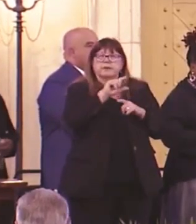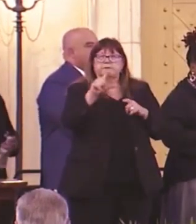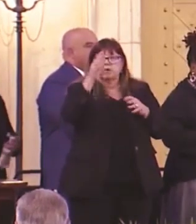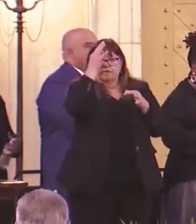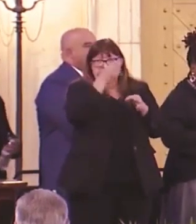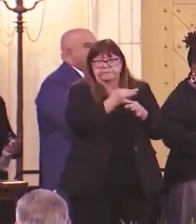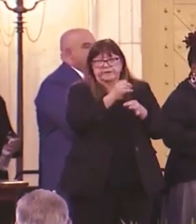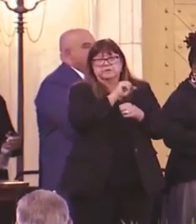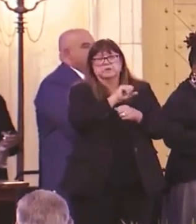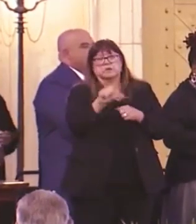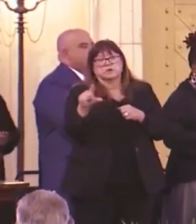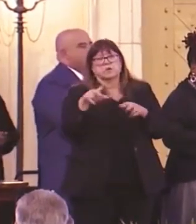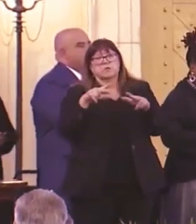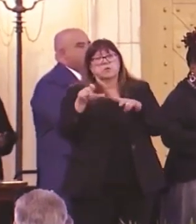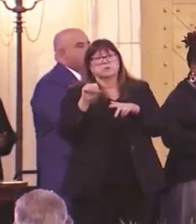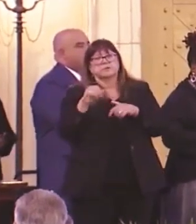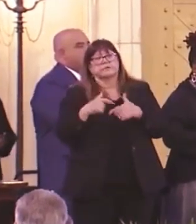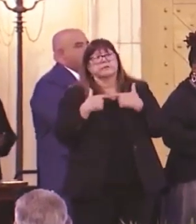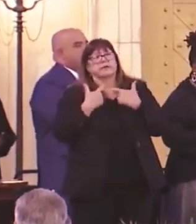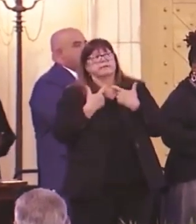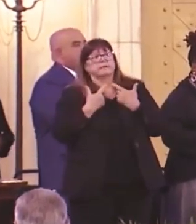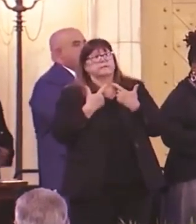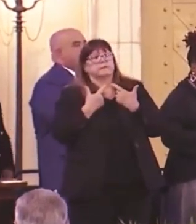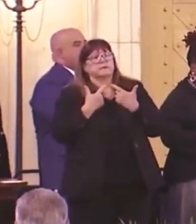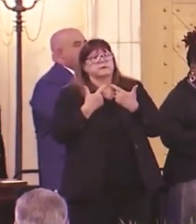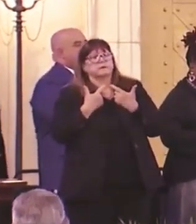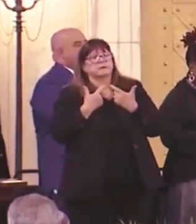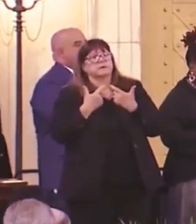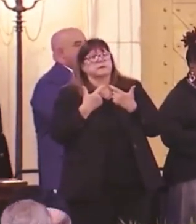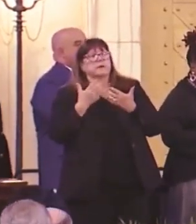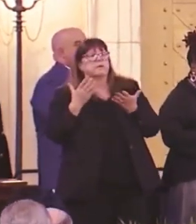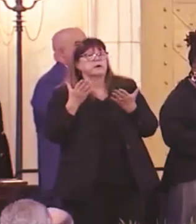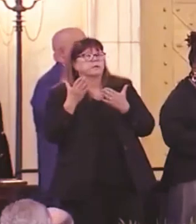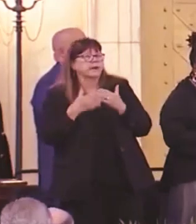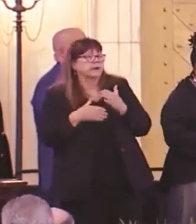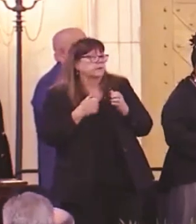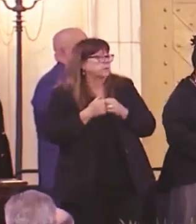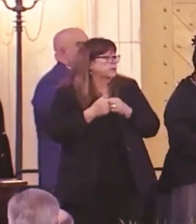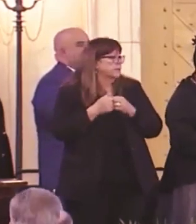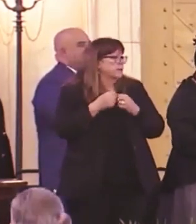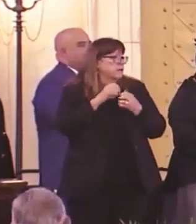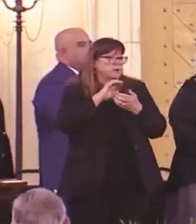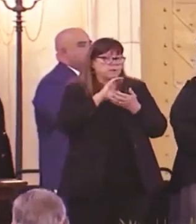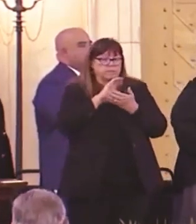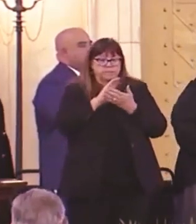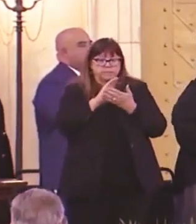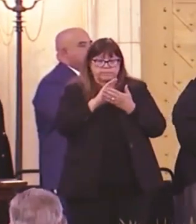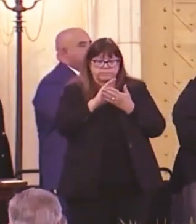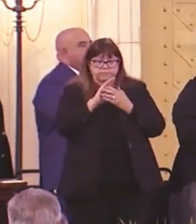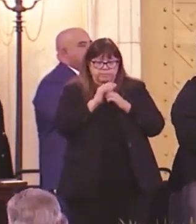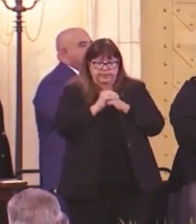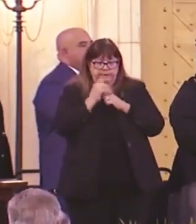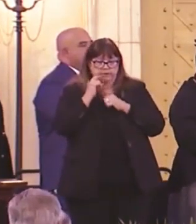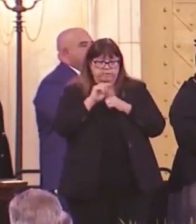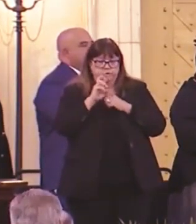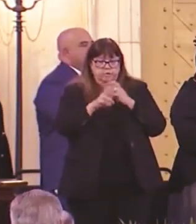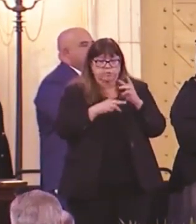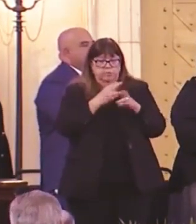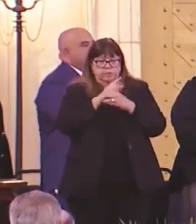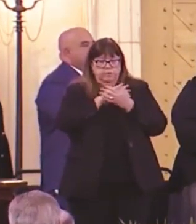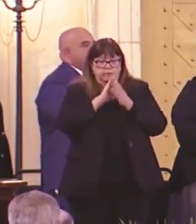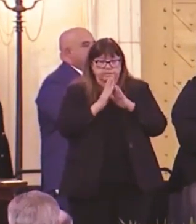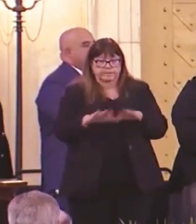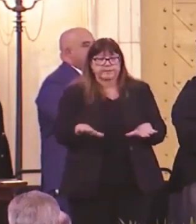faiths and all walks of life. I'd like to end with a prayer for world peace. As it is written in the book of